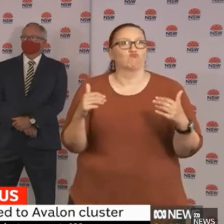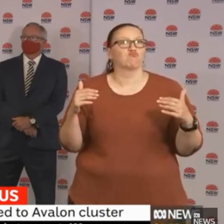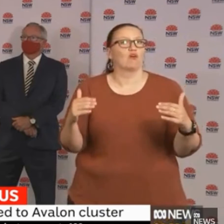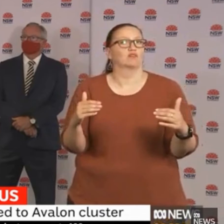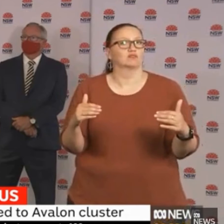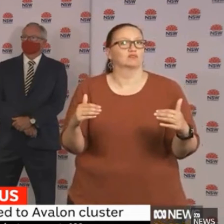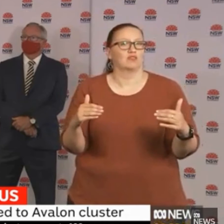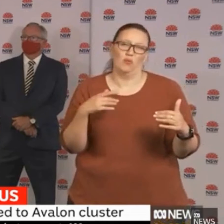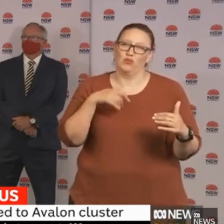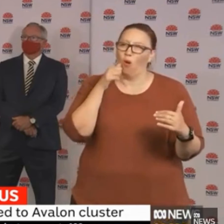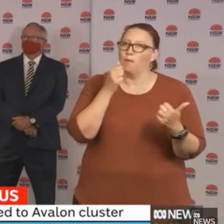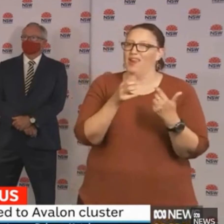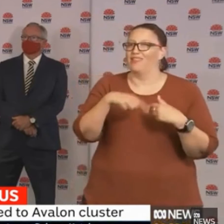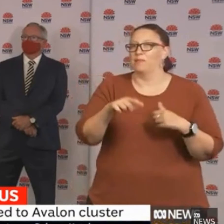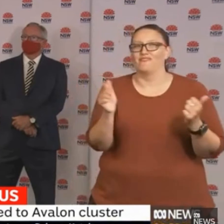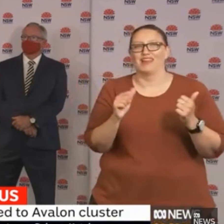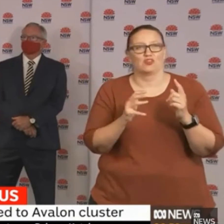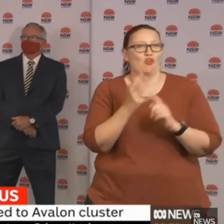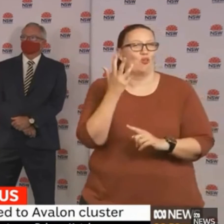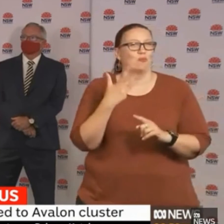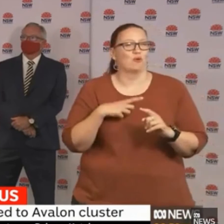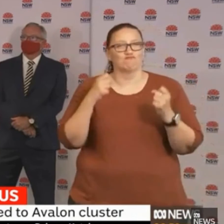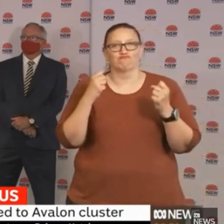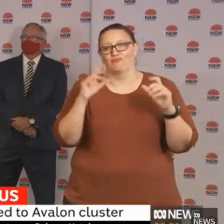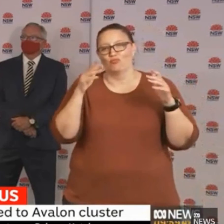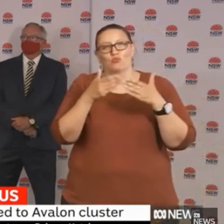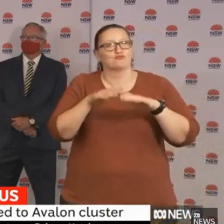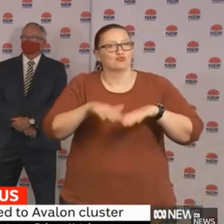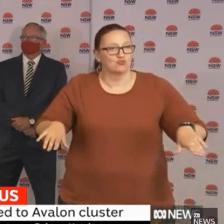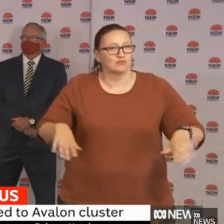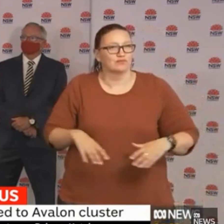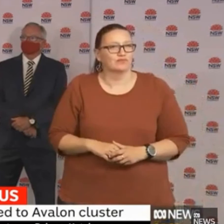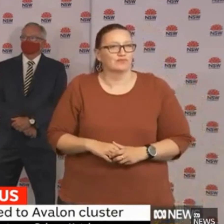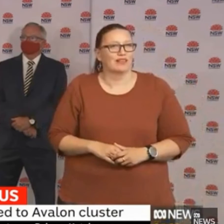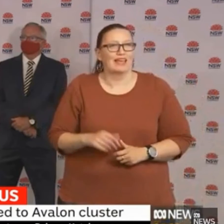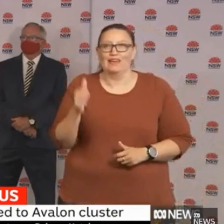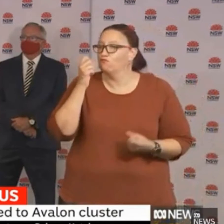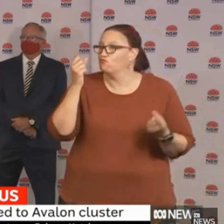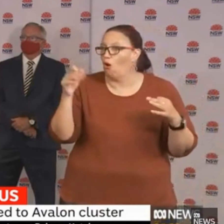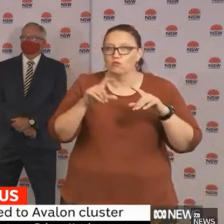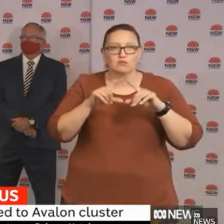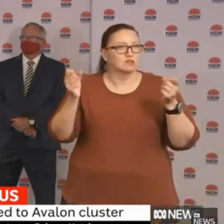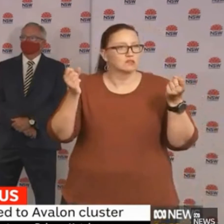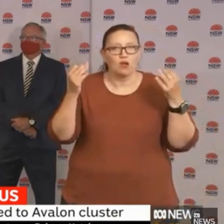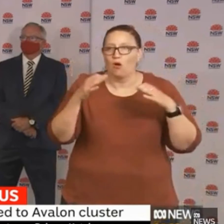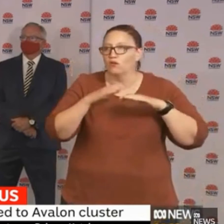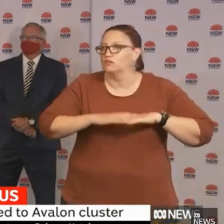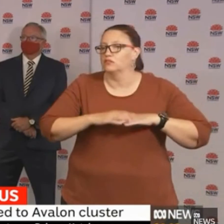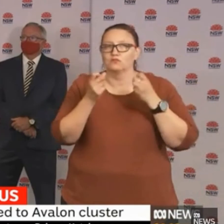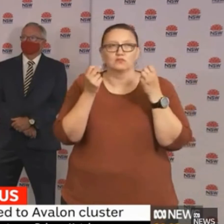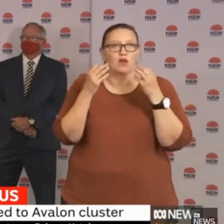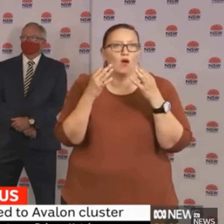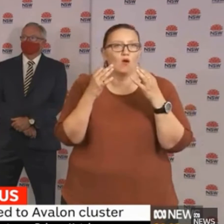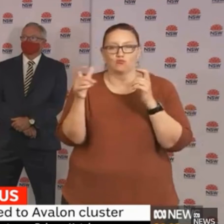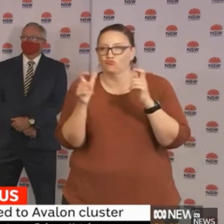proceed, but please make sure that it's extra COVID-safe. So again, if it's a controlled, ticketed, seated event, with good records of who's